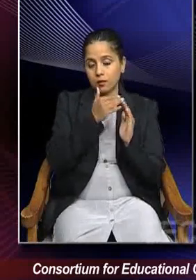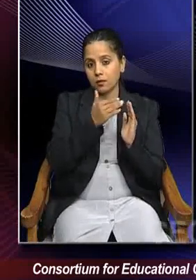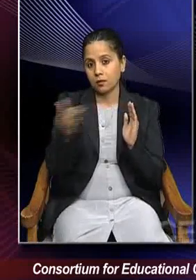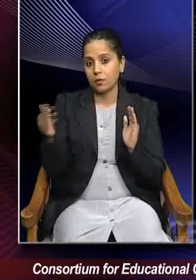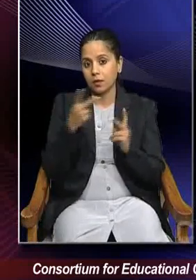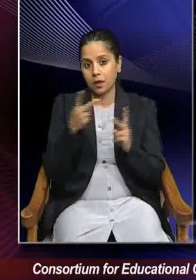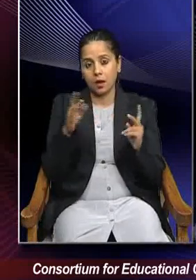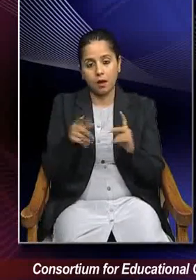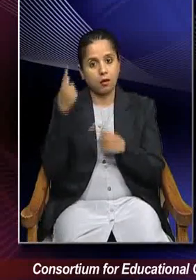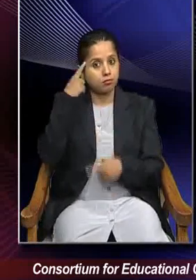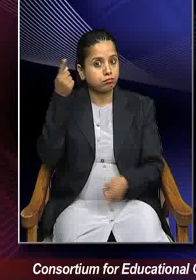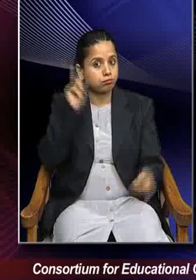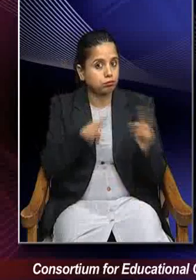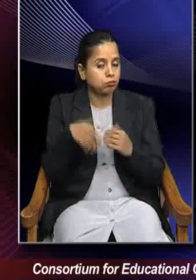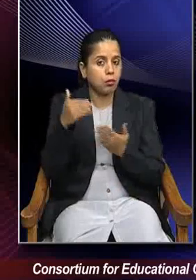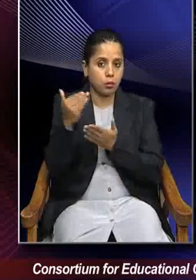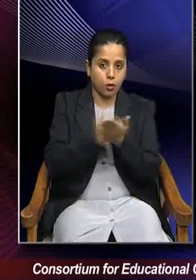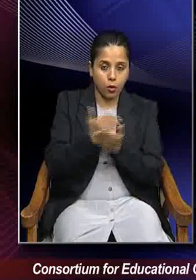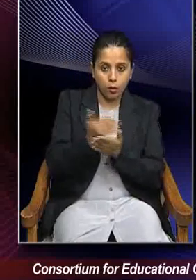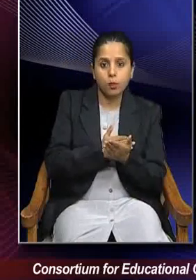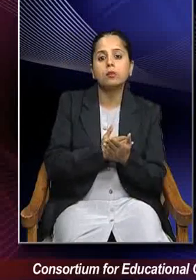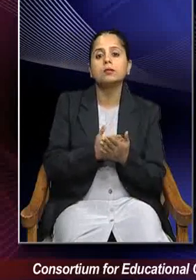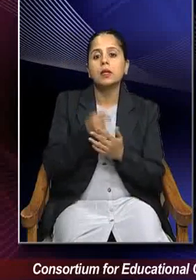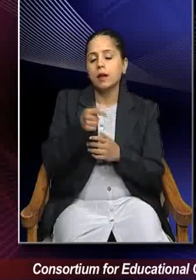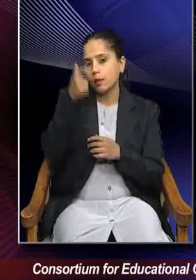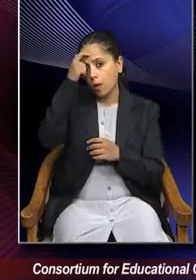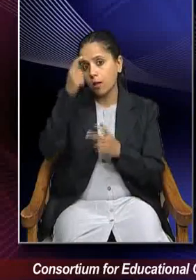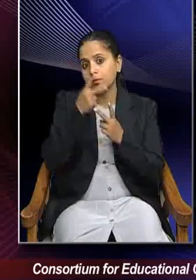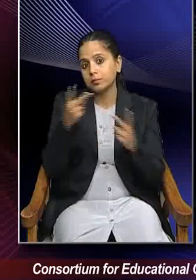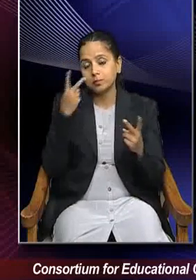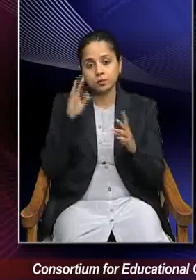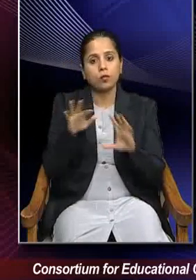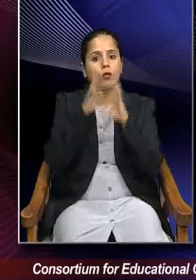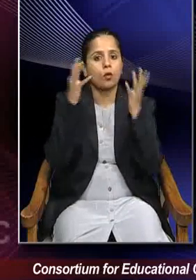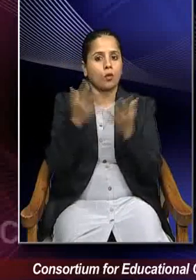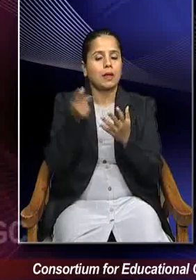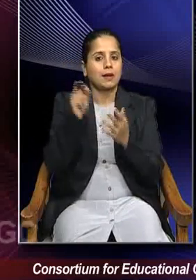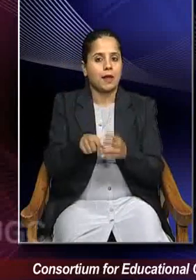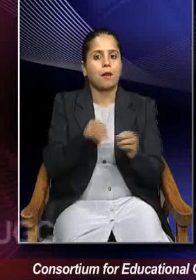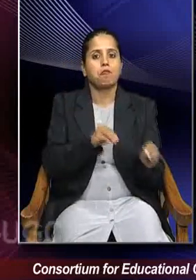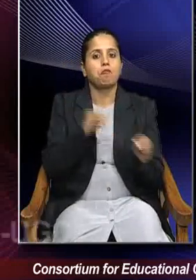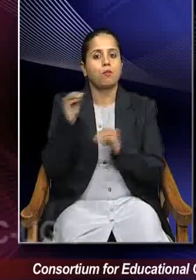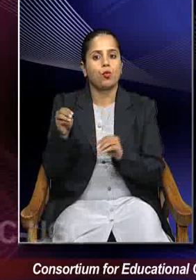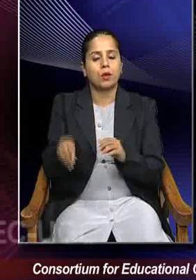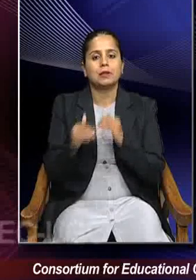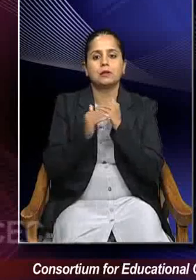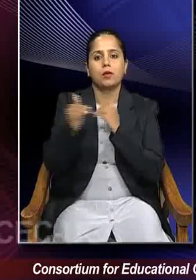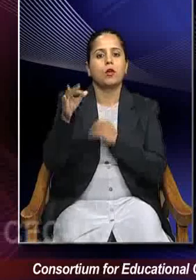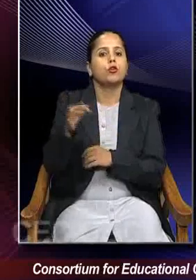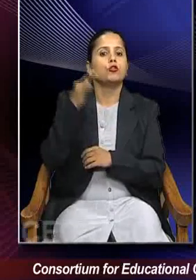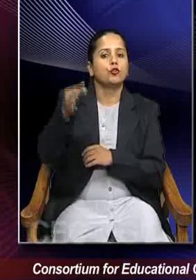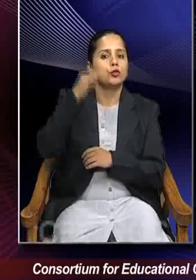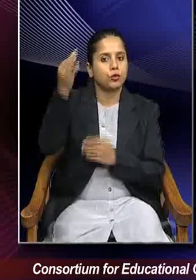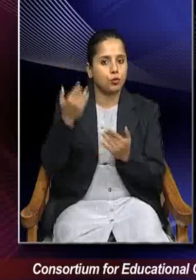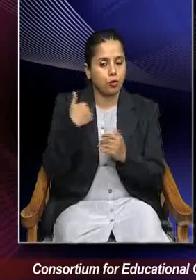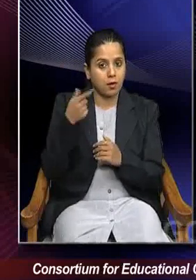various strategies, programs, and issues, the world can move towards a sustainable future. Whether we have